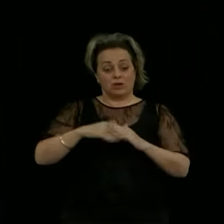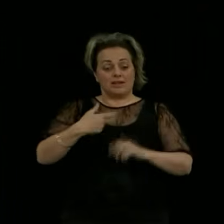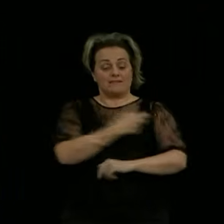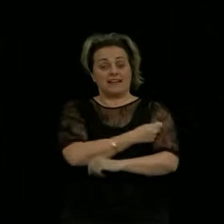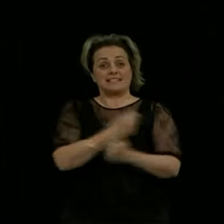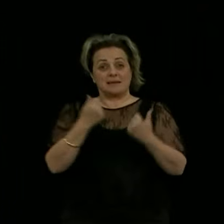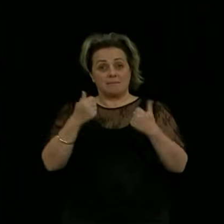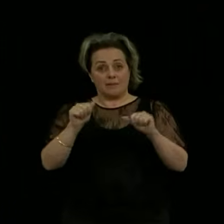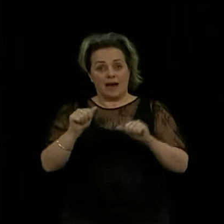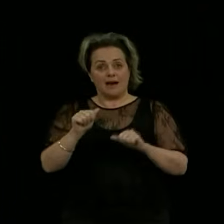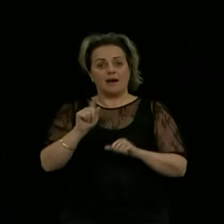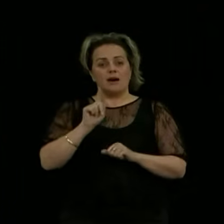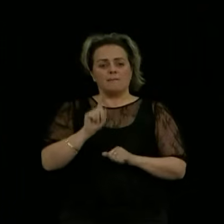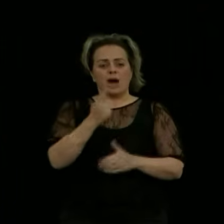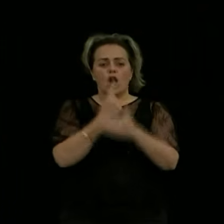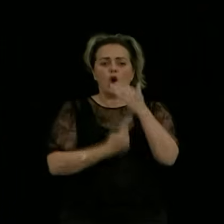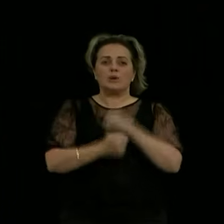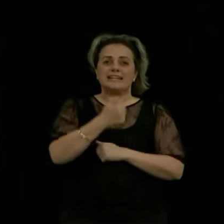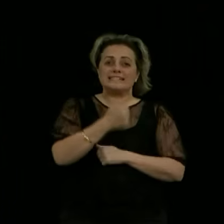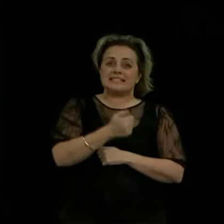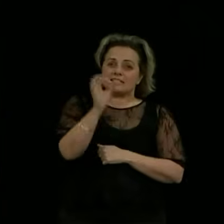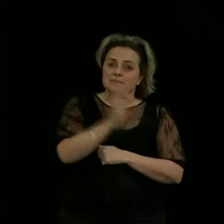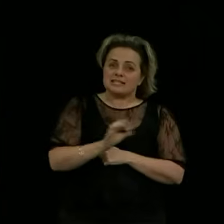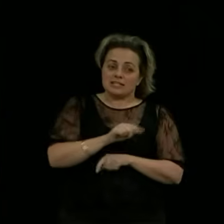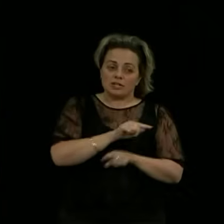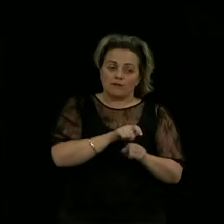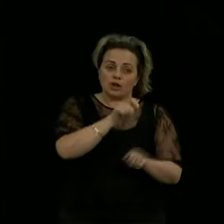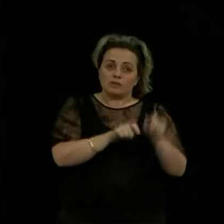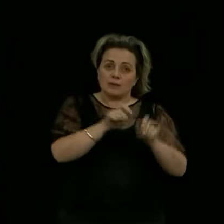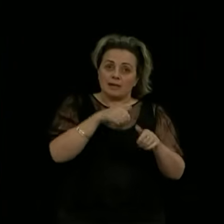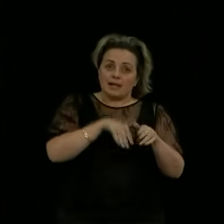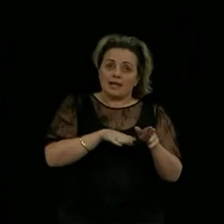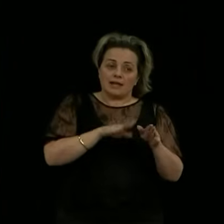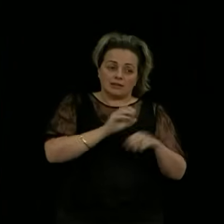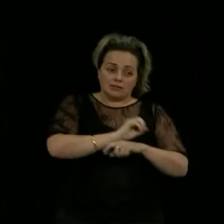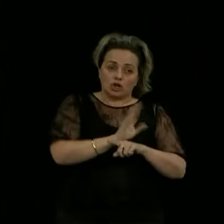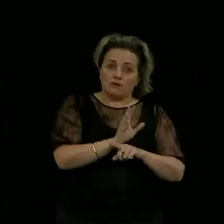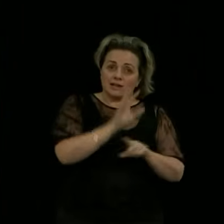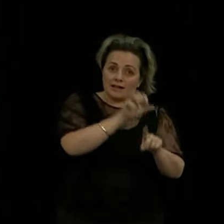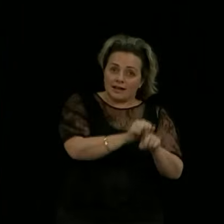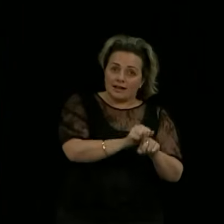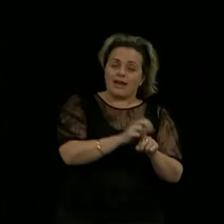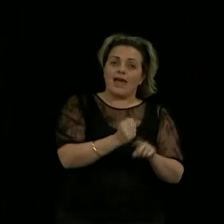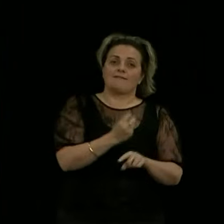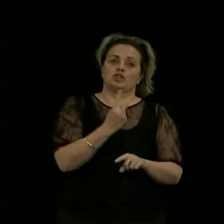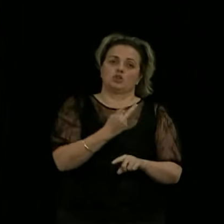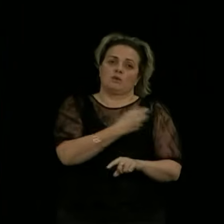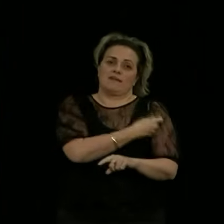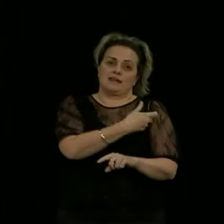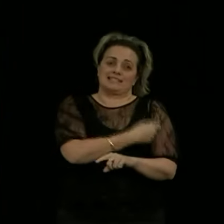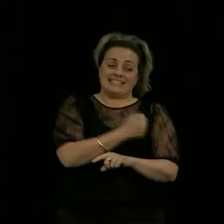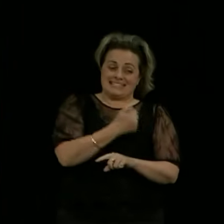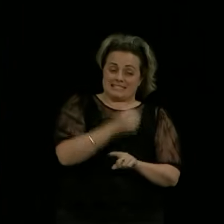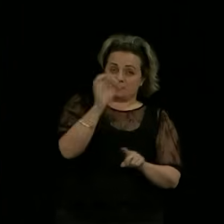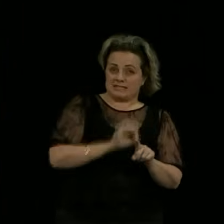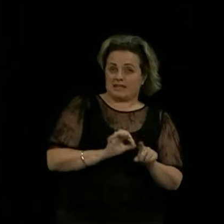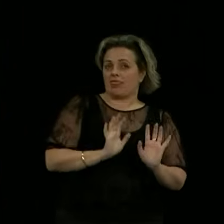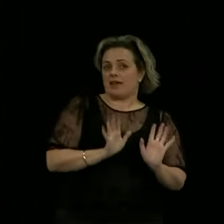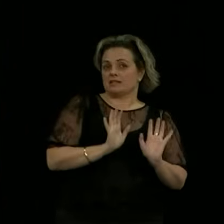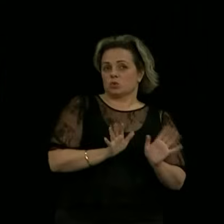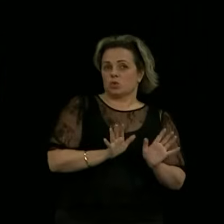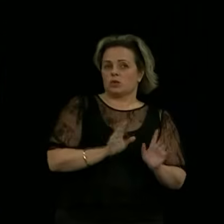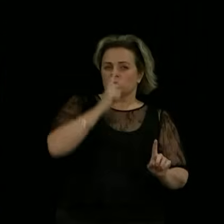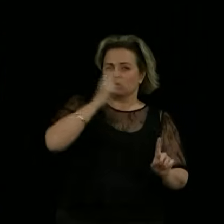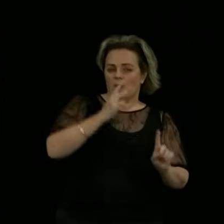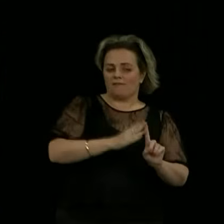vaccinated, just 6% of cases in this outbreak have had both doses of the vaccine. That's cases who are aged over 12